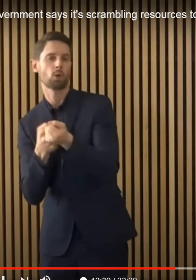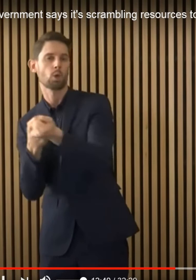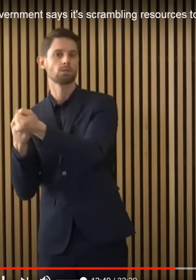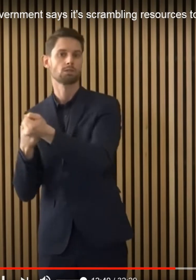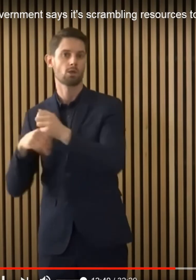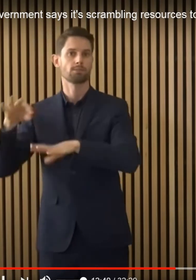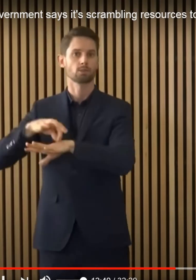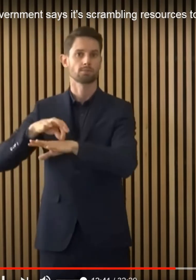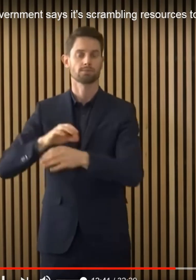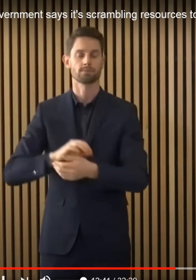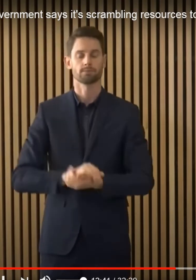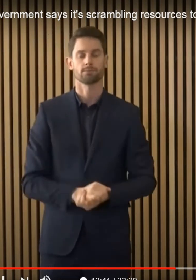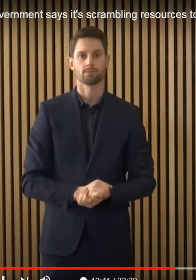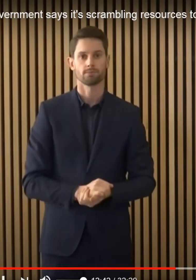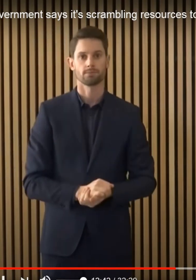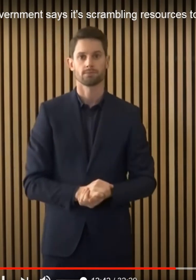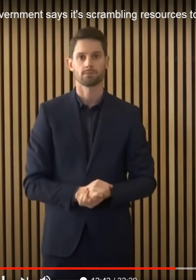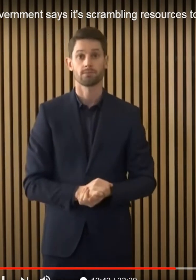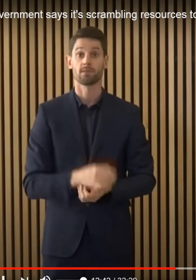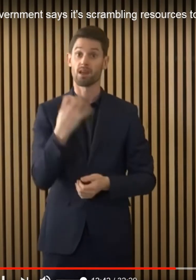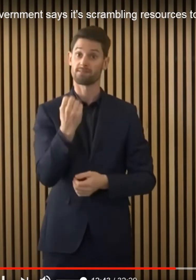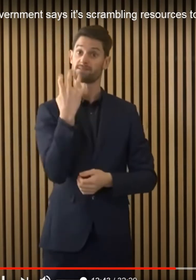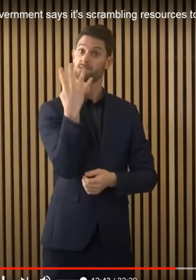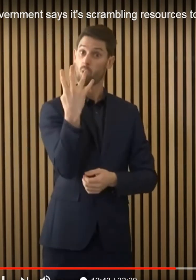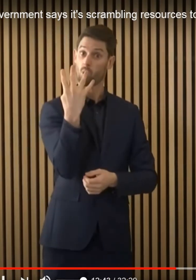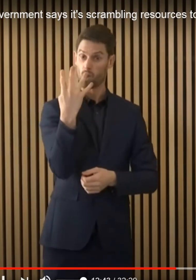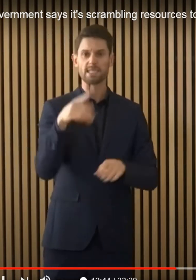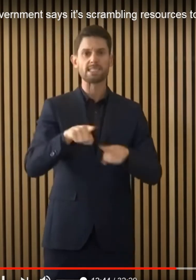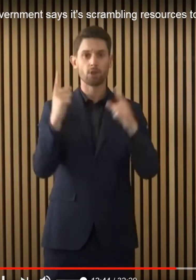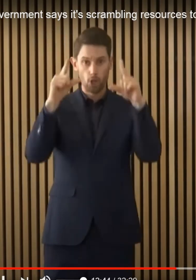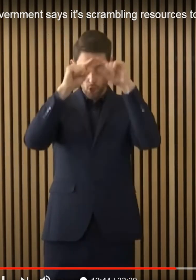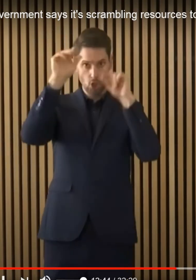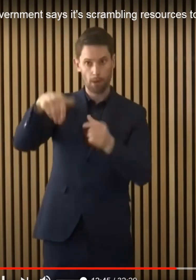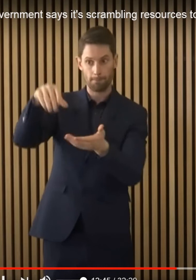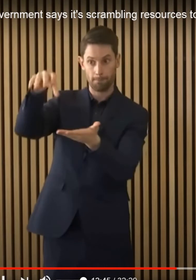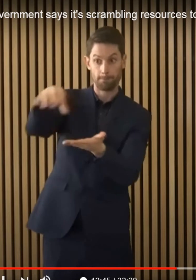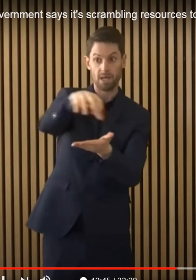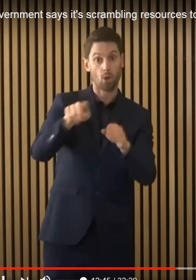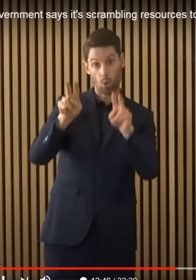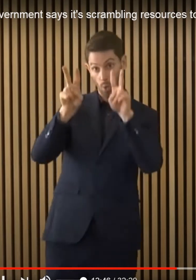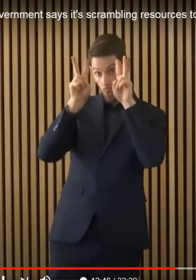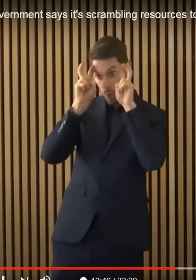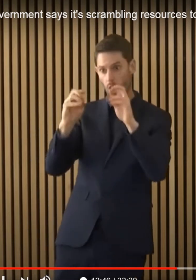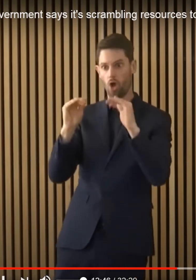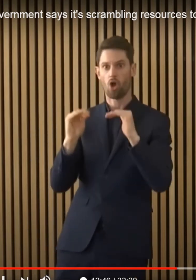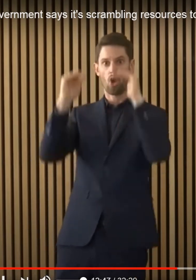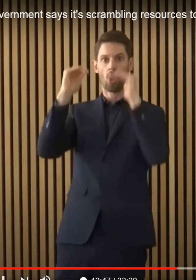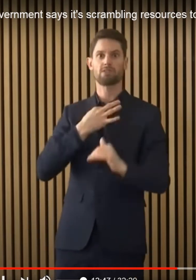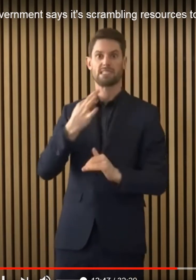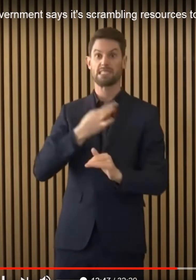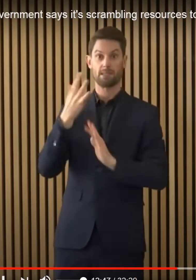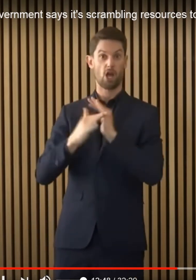have 4 facilities that are in the high-risk category, and there have been some challenges with that. There